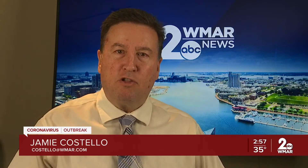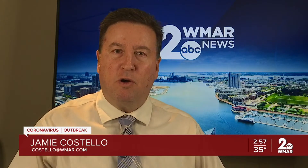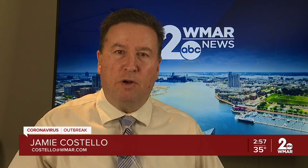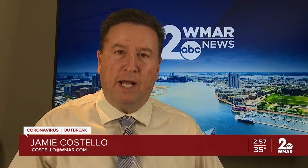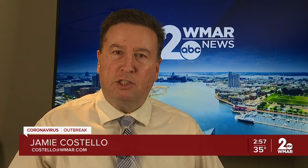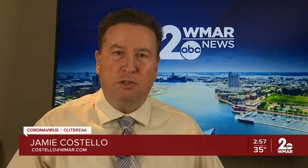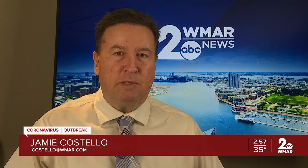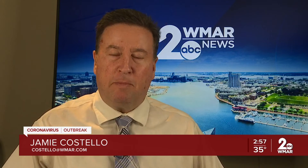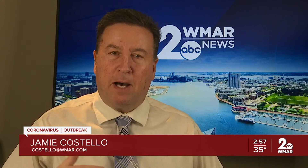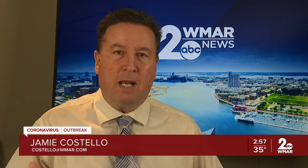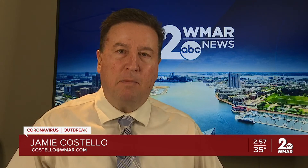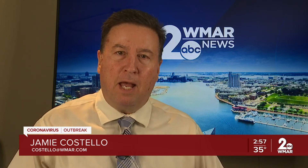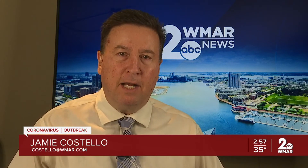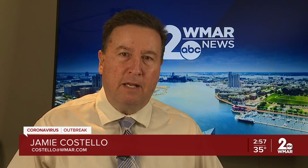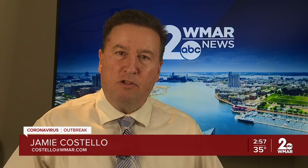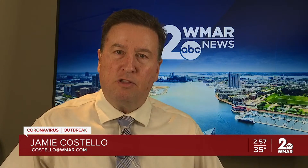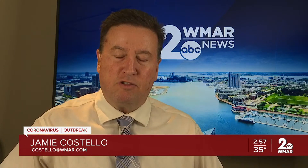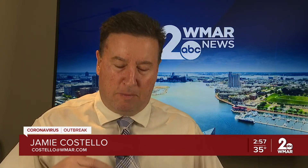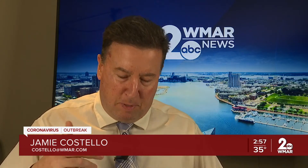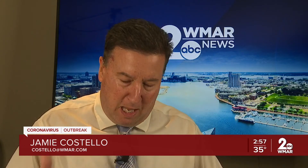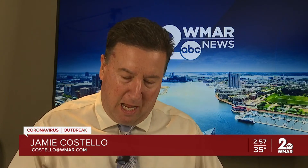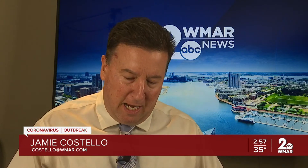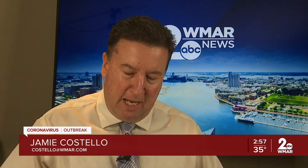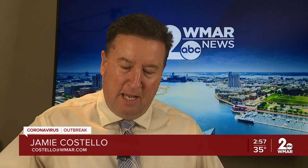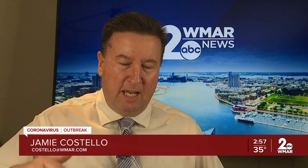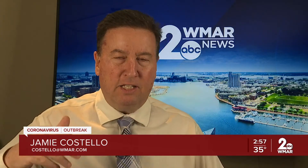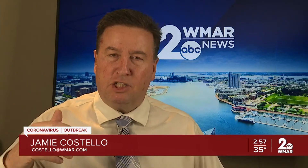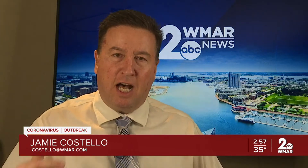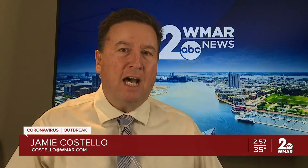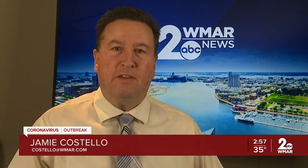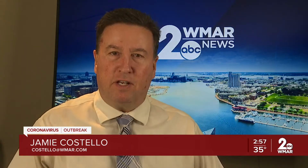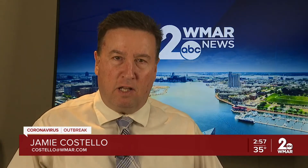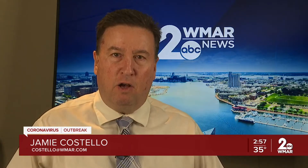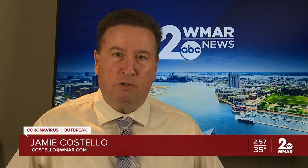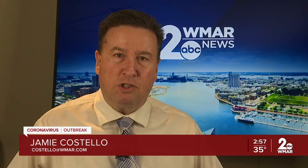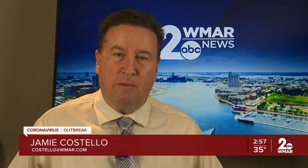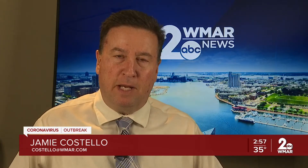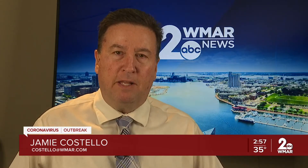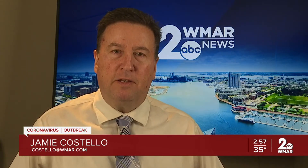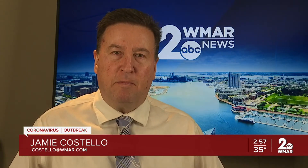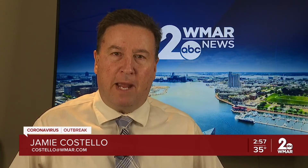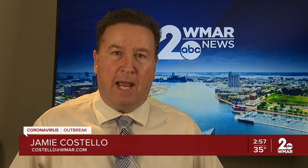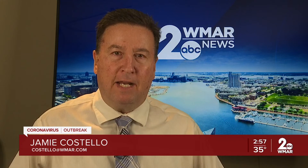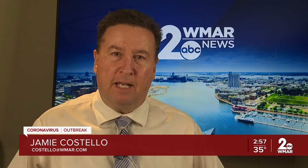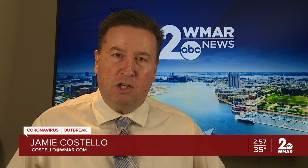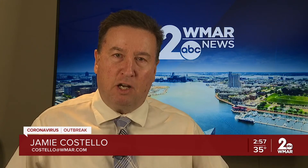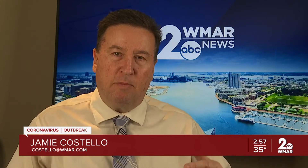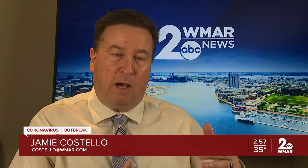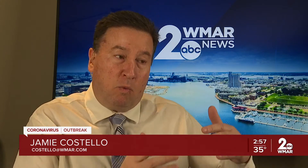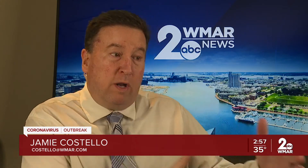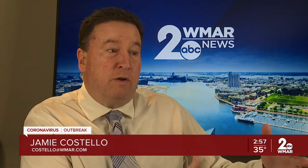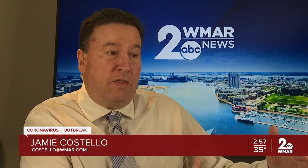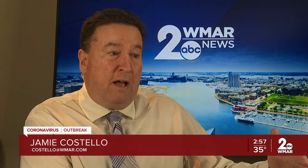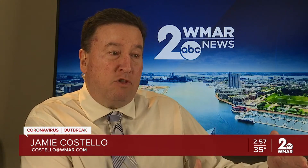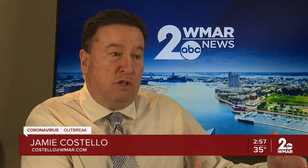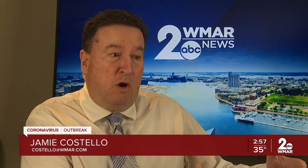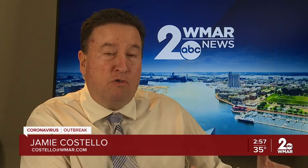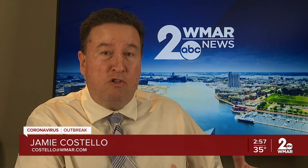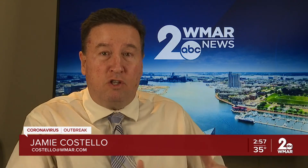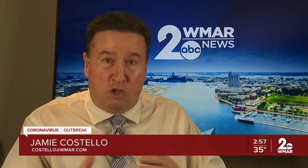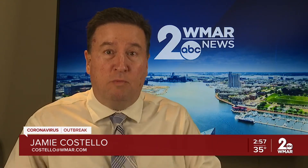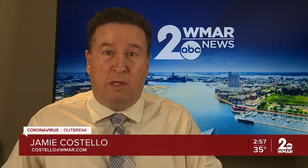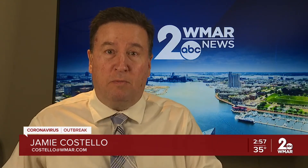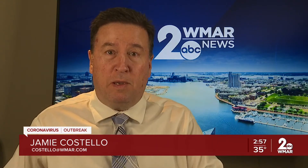of metrics thrown at you. But the bottom line is the supply is not even close to meeting the demand. He talked about